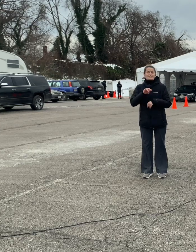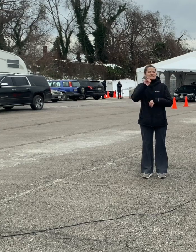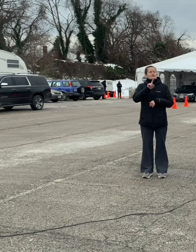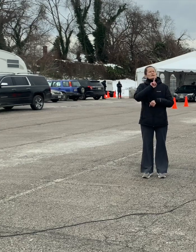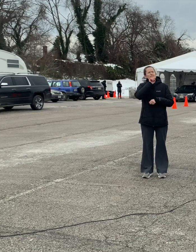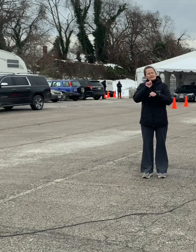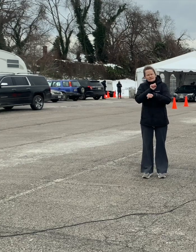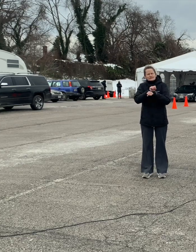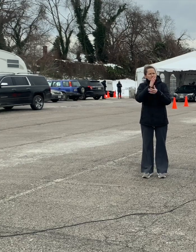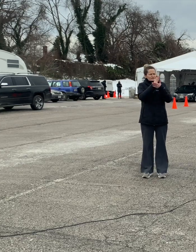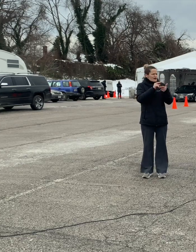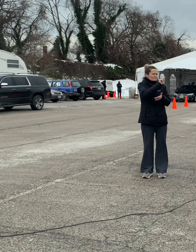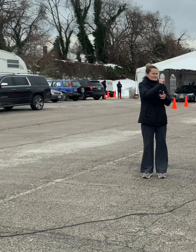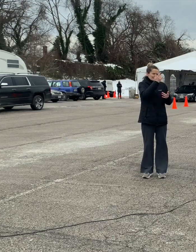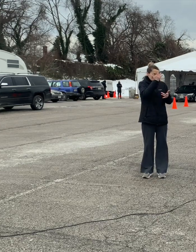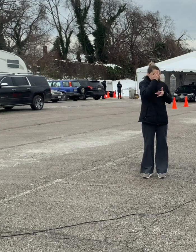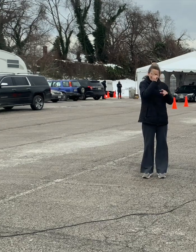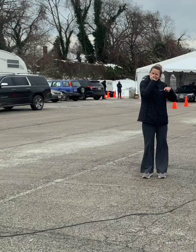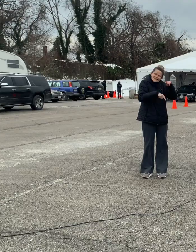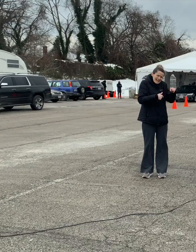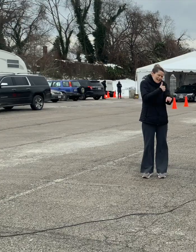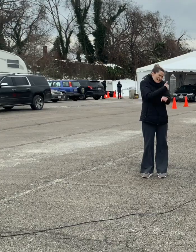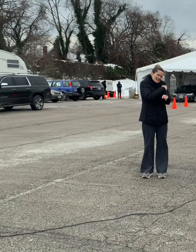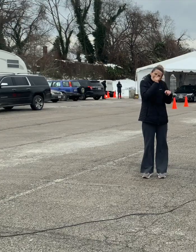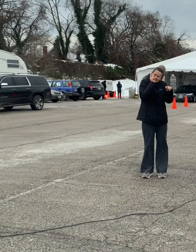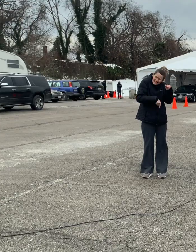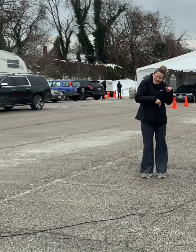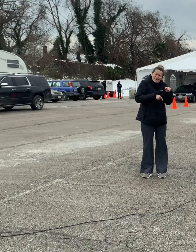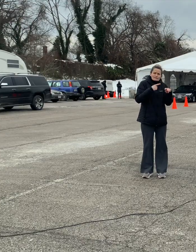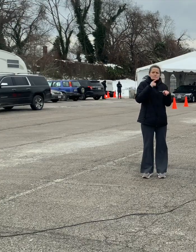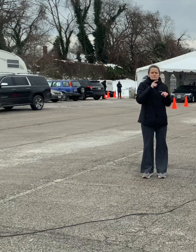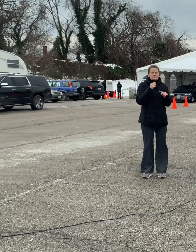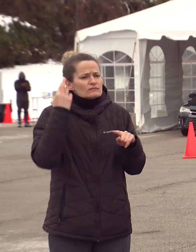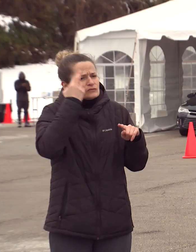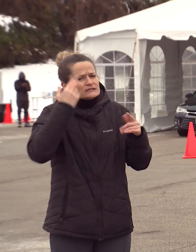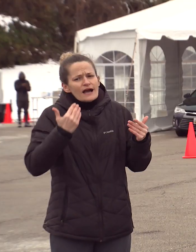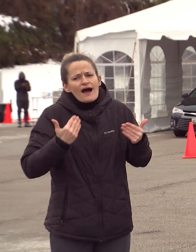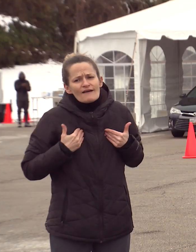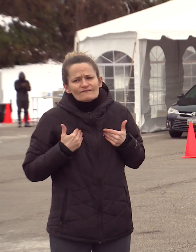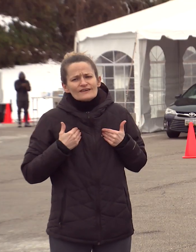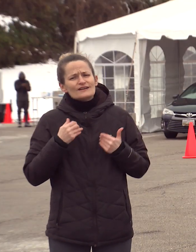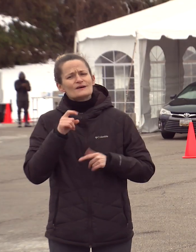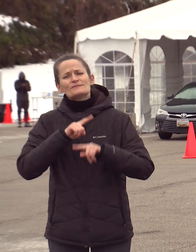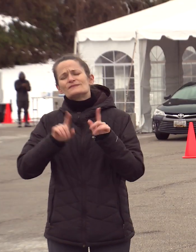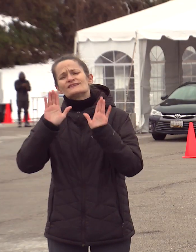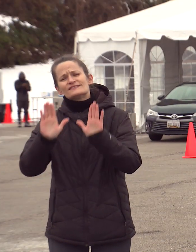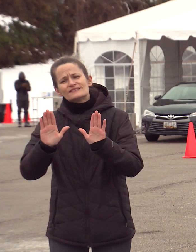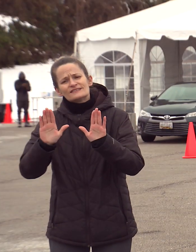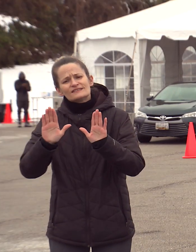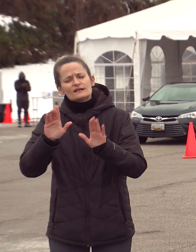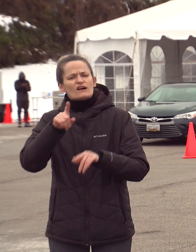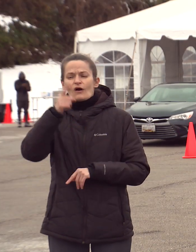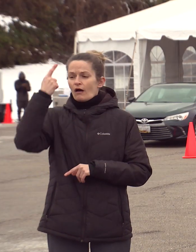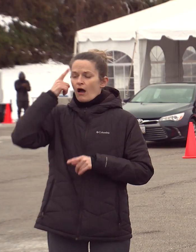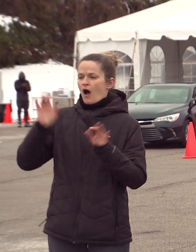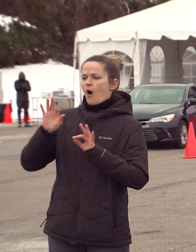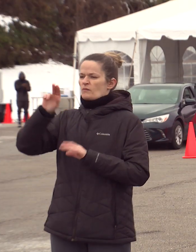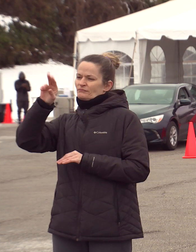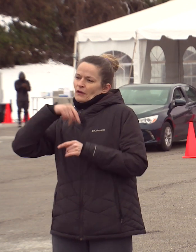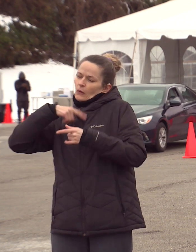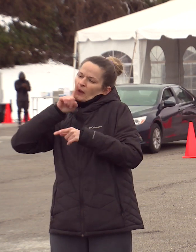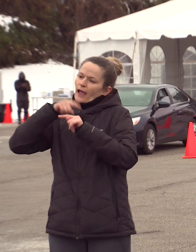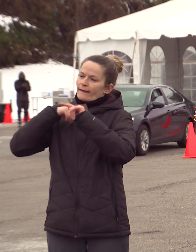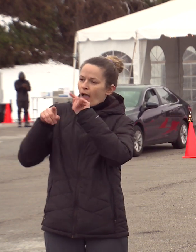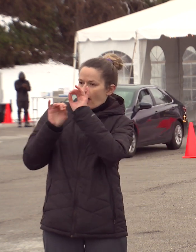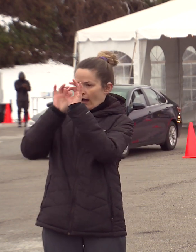just because they're choosing not to do so. For legitimate reasons, we have to be mindful of those folks while we are operating